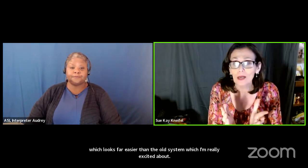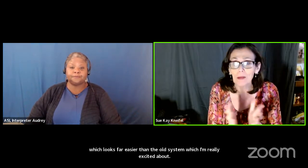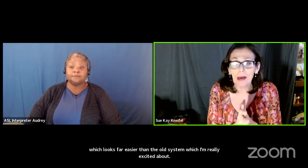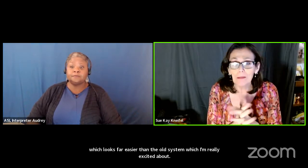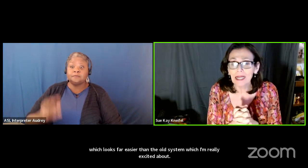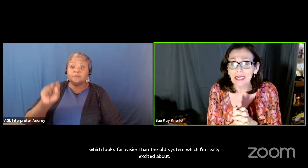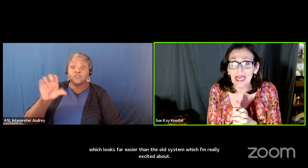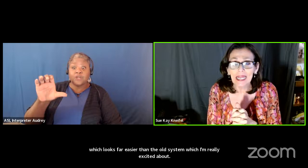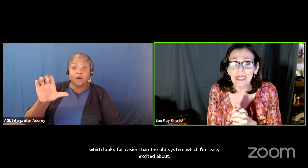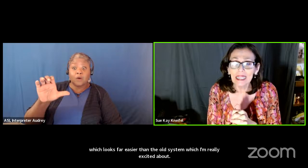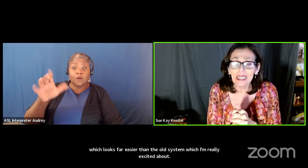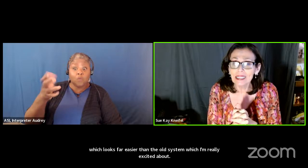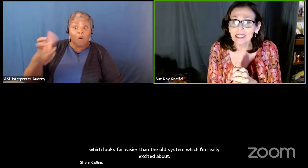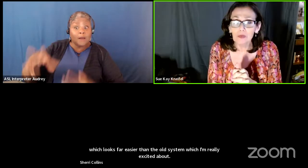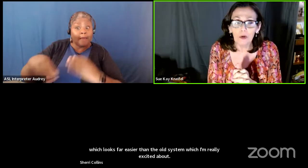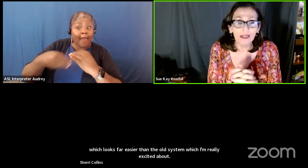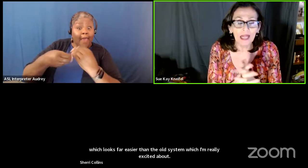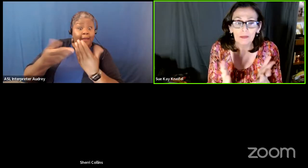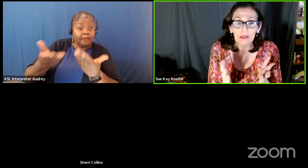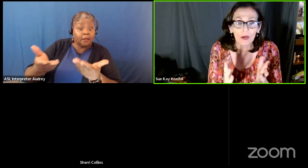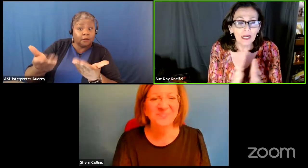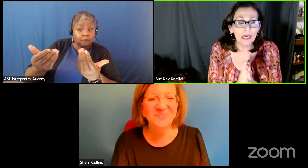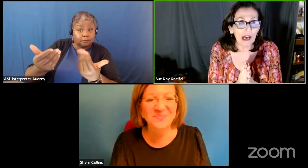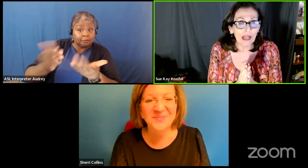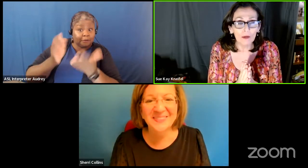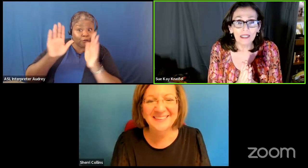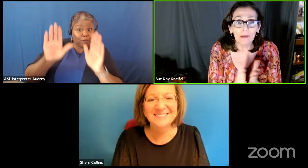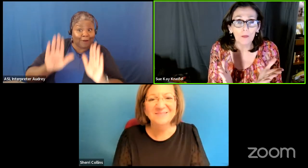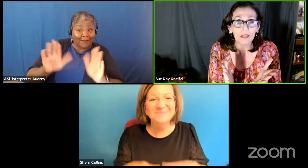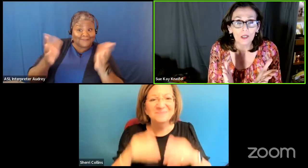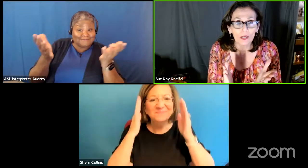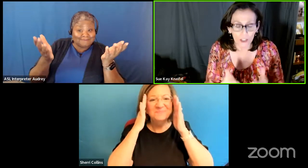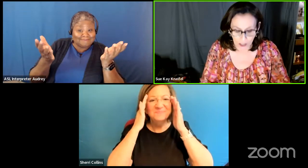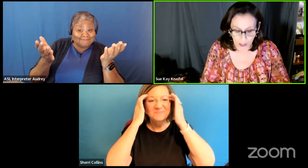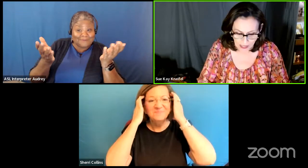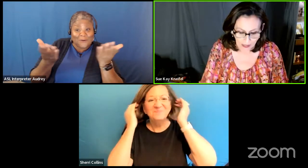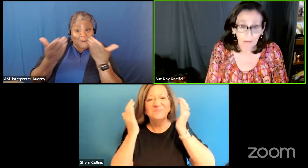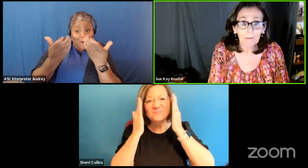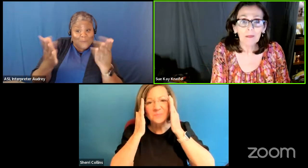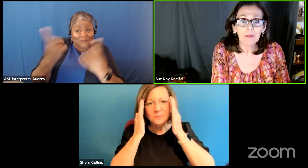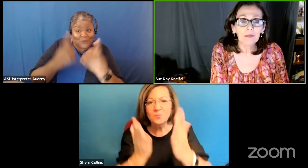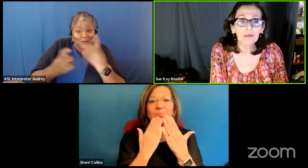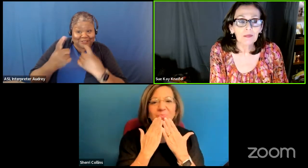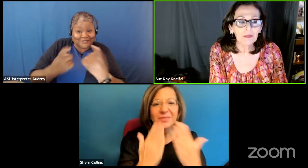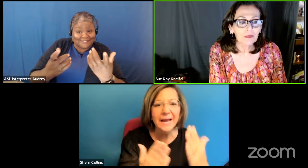Sherry, if you want to pop on and add anything at this point, that would be great. Otherwise, I'm open to questions.